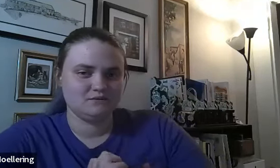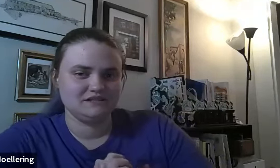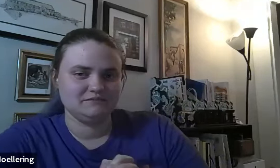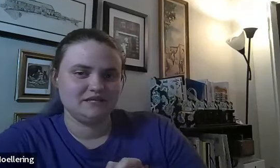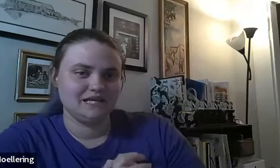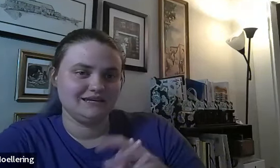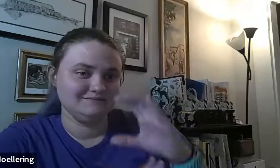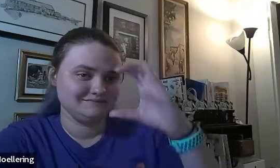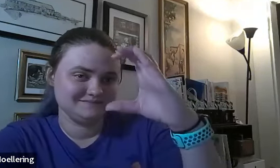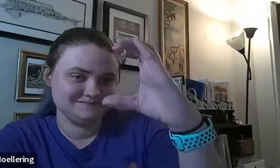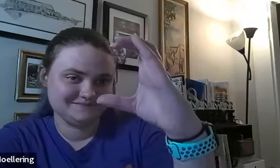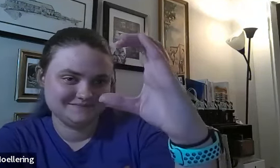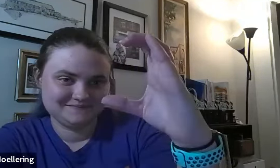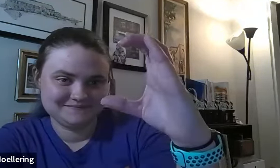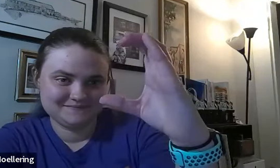going to be